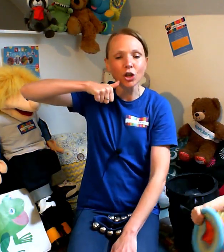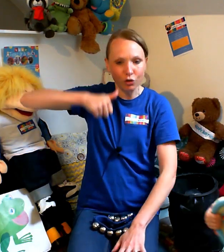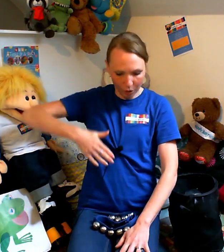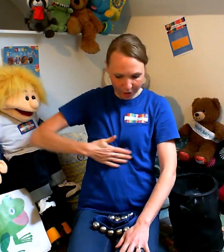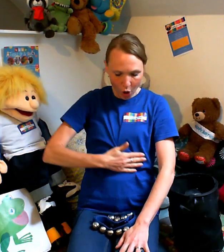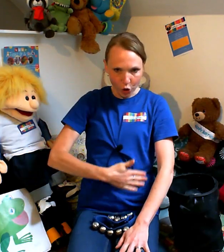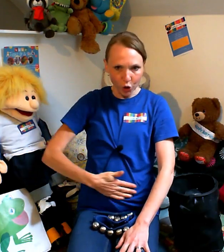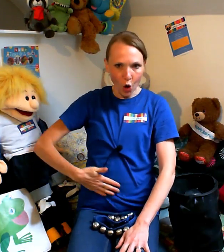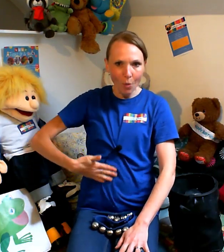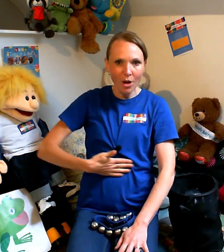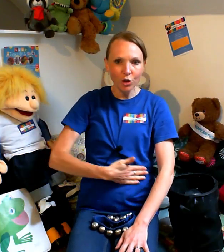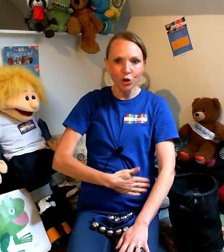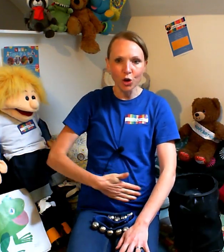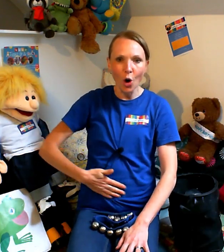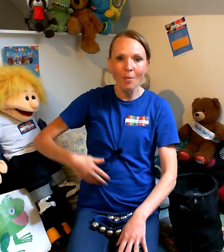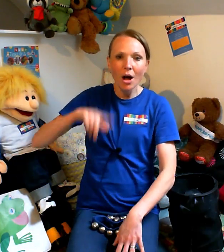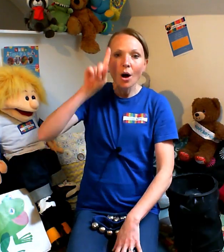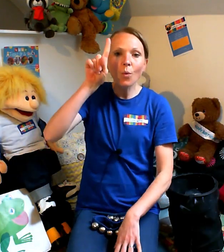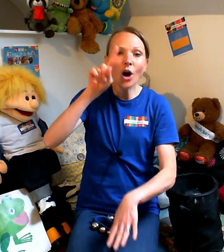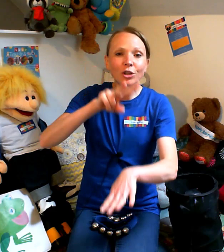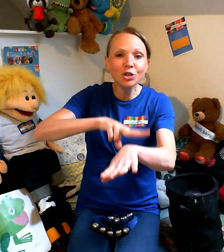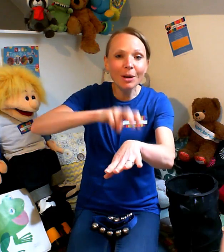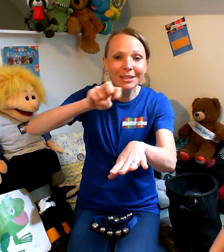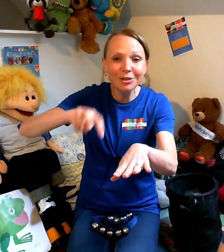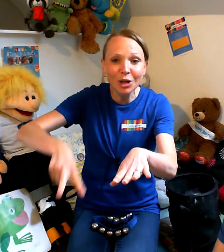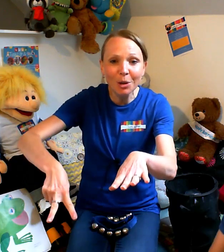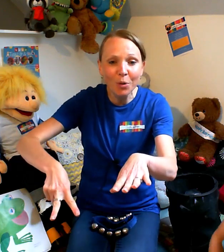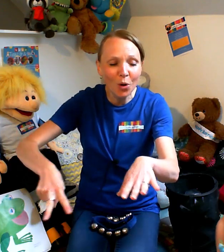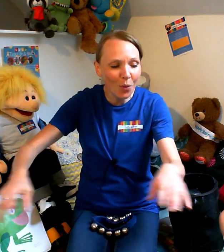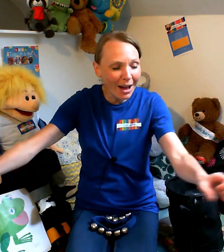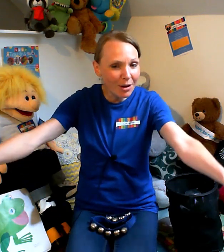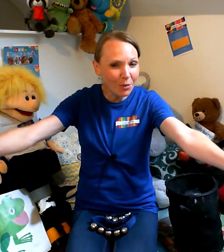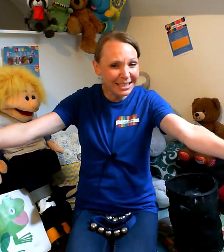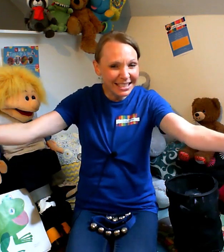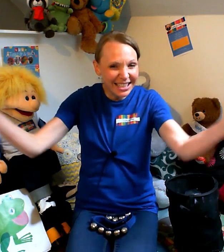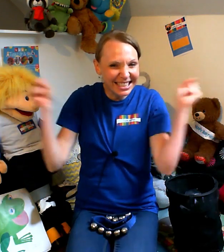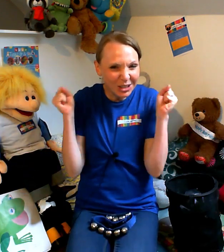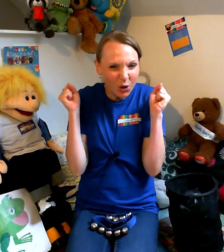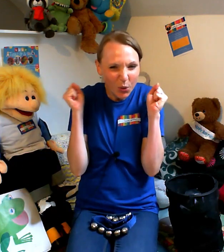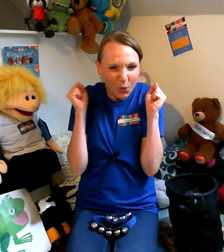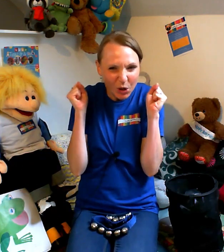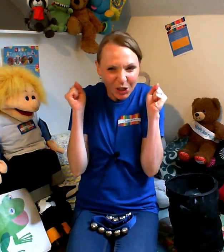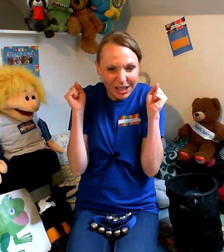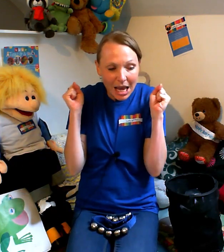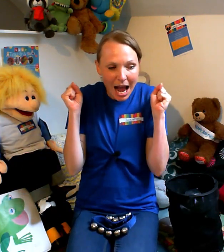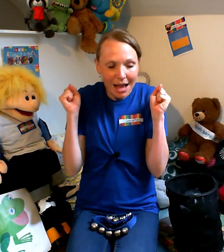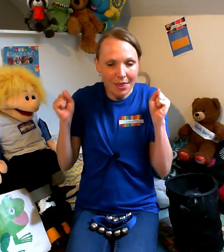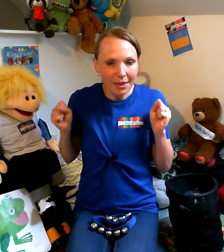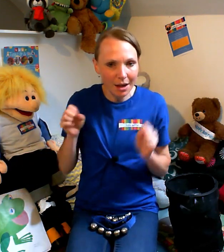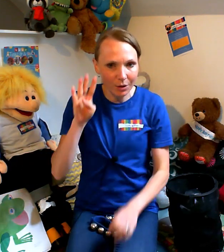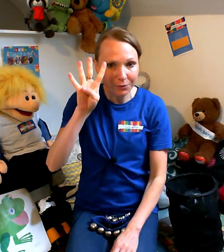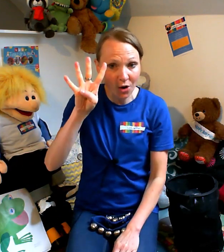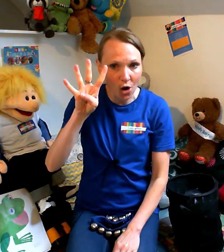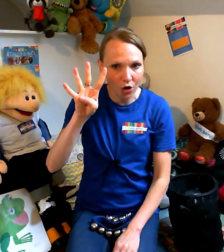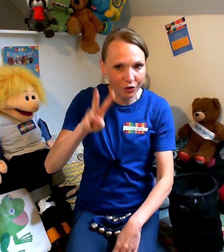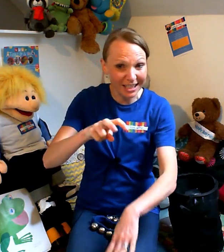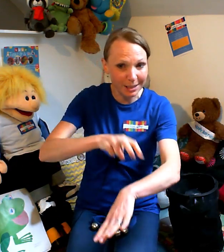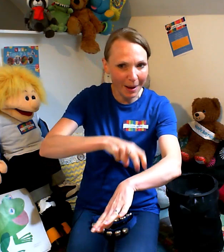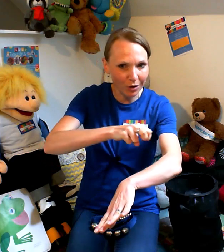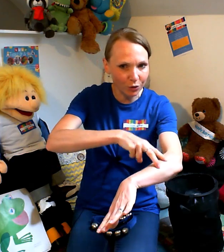grubs. Yum. Yum. One jumped into the pool where it was nice and cool, and then there were four green speckled